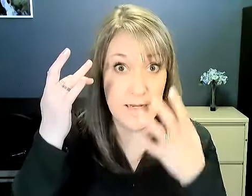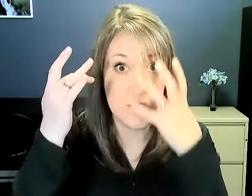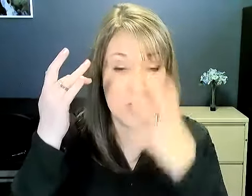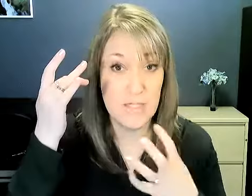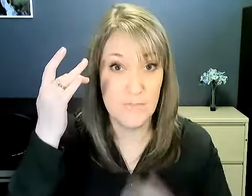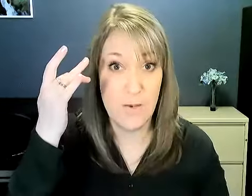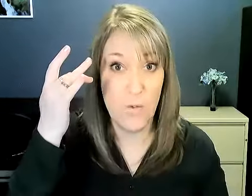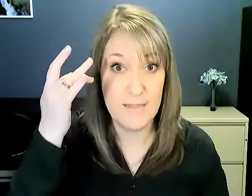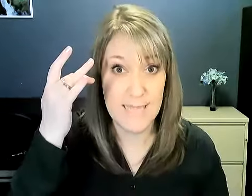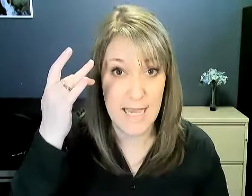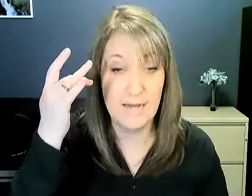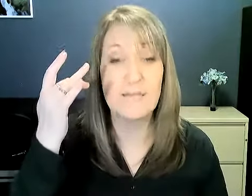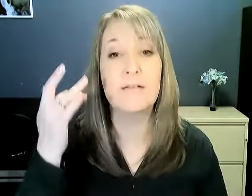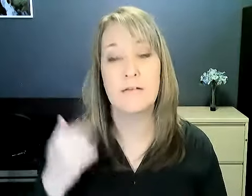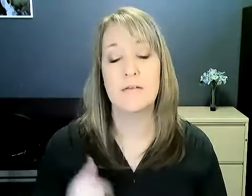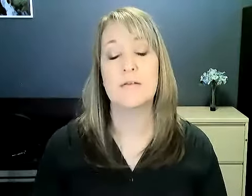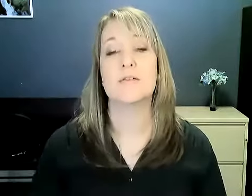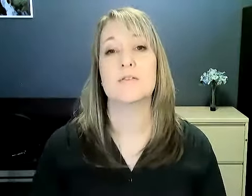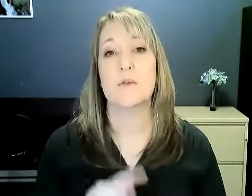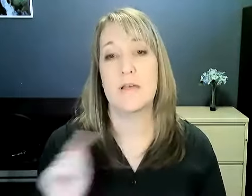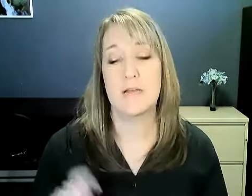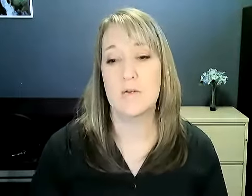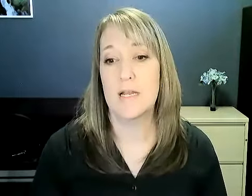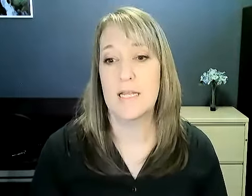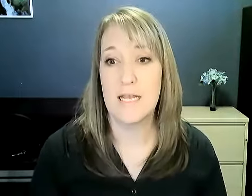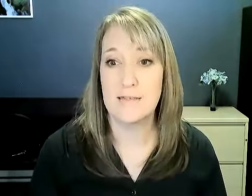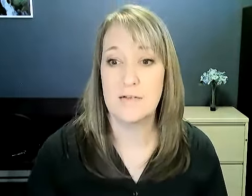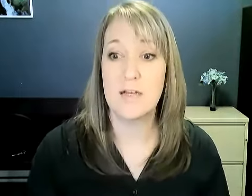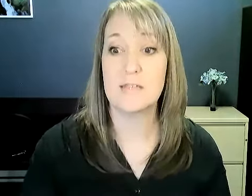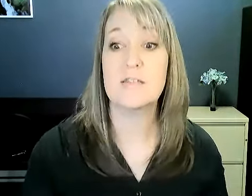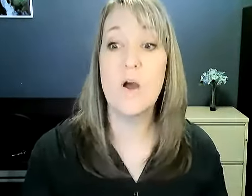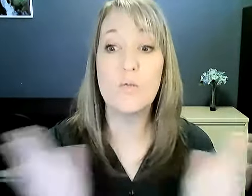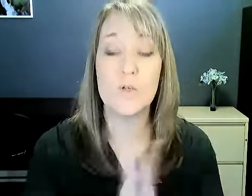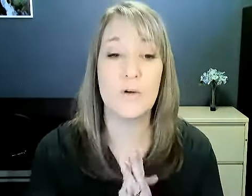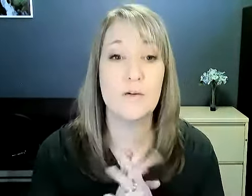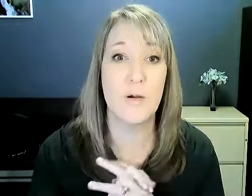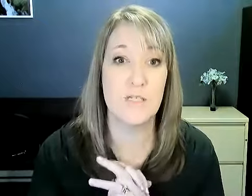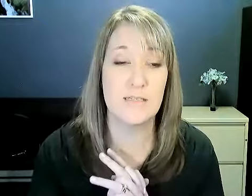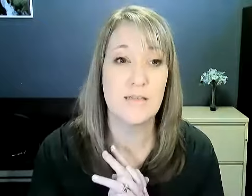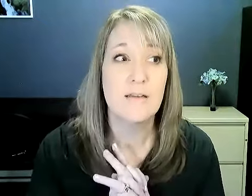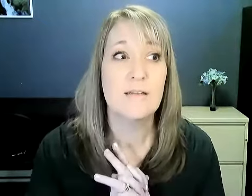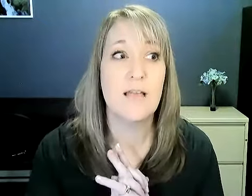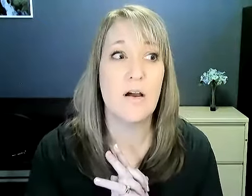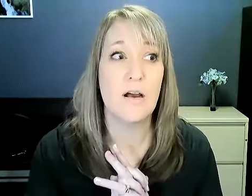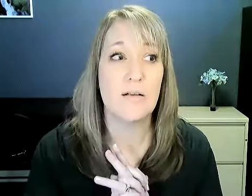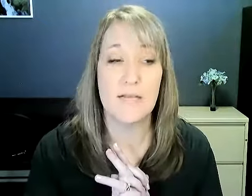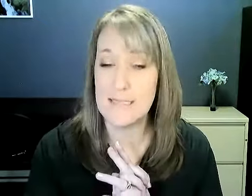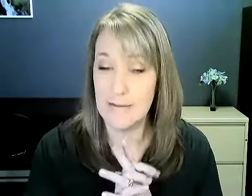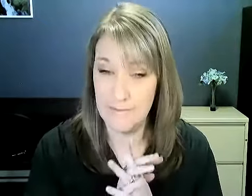it's just for that one sign. So that's how you write it in ASL gloss. So rhetorical questions, they are, like I said,